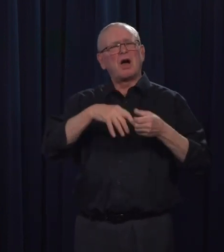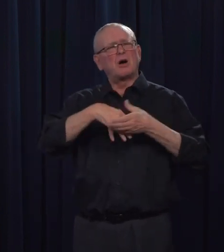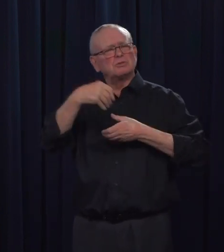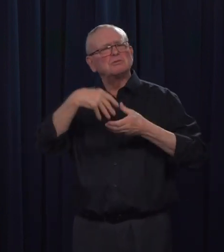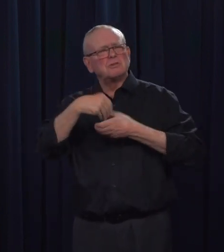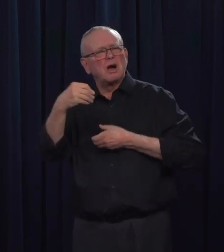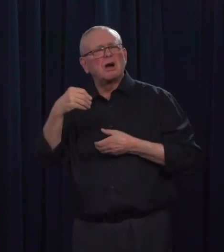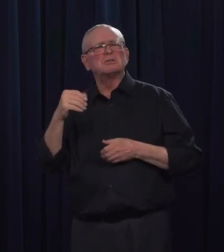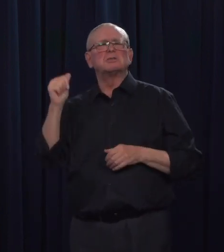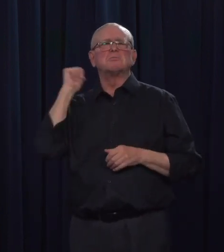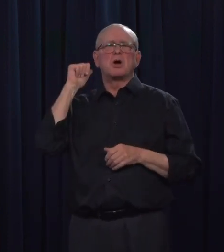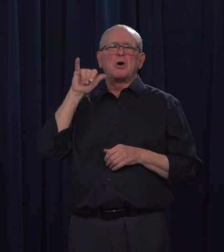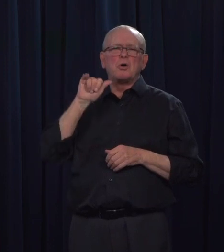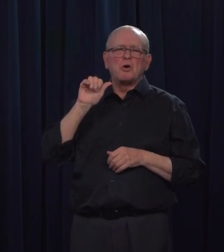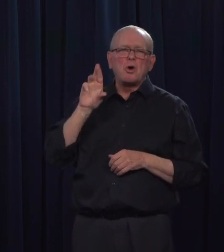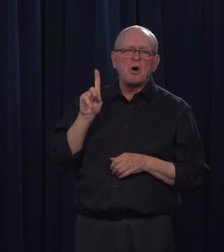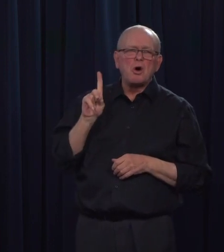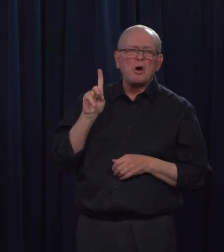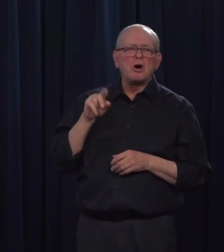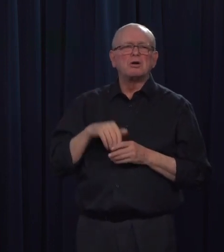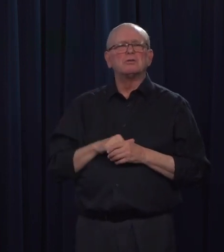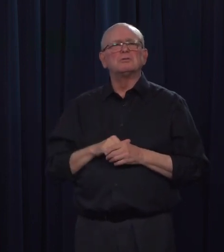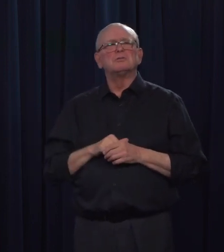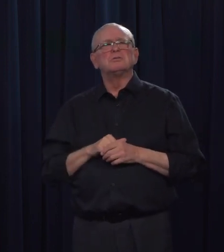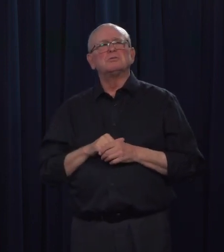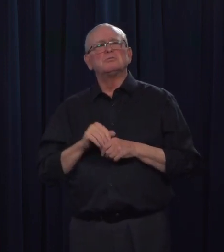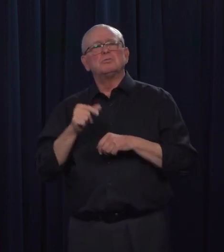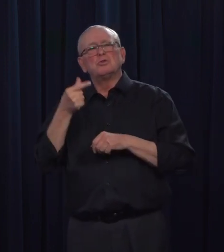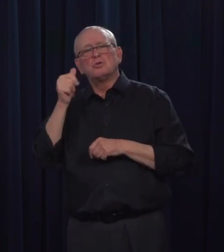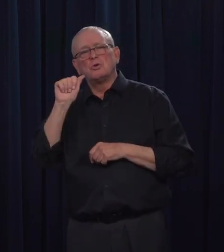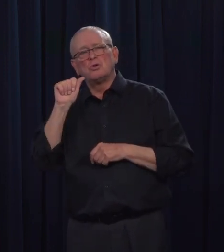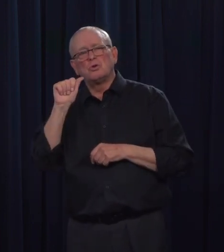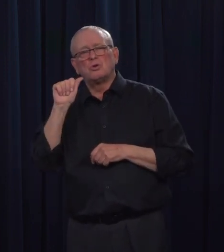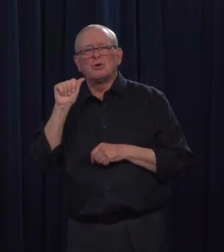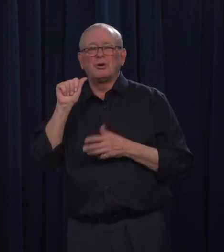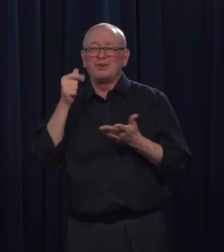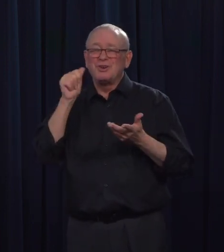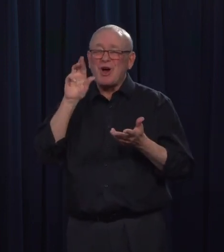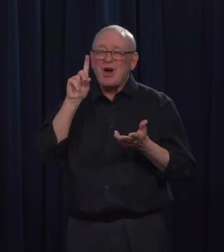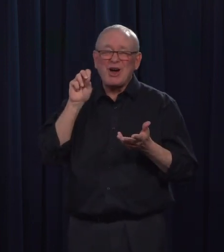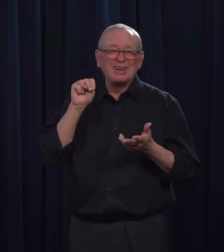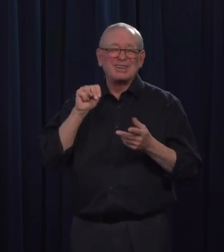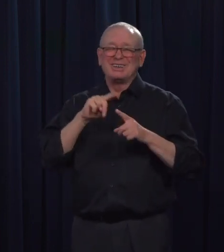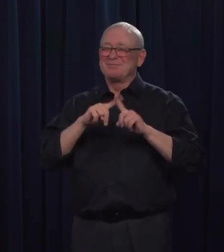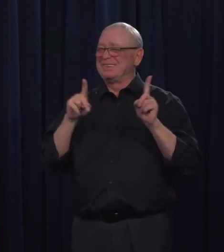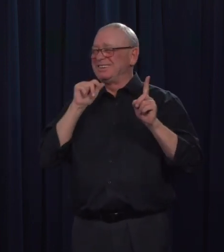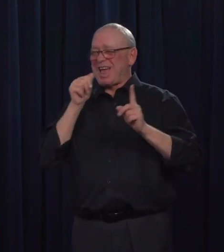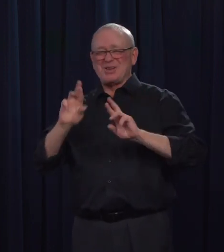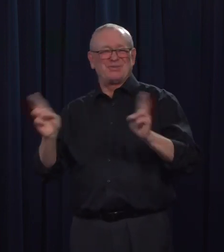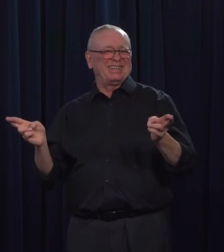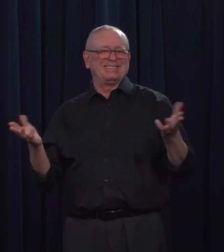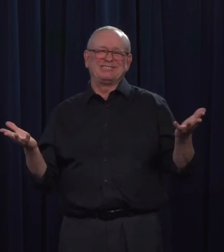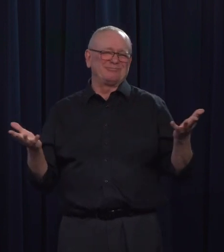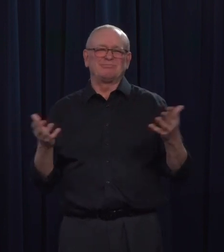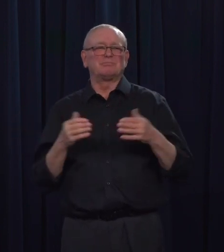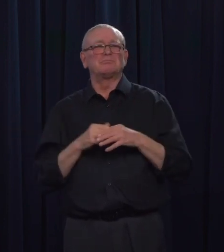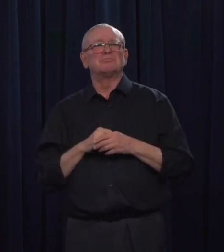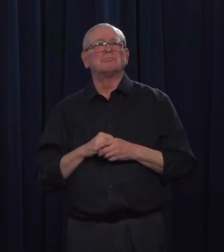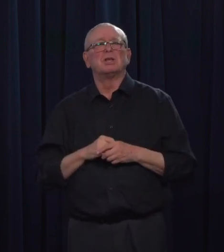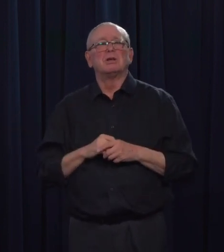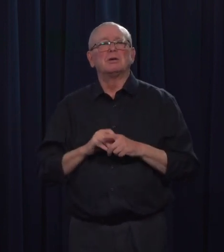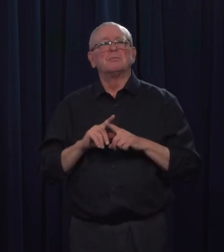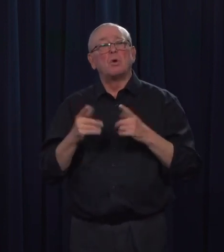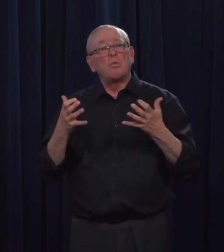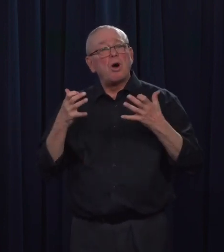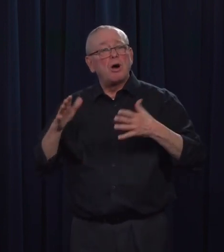up. Maybe it's not quite garden time, but hopefully soon. And certainly if they want to go for a walk in their neighborhood,